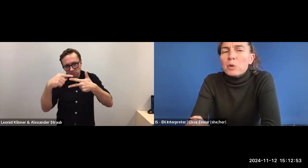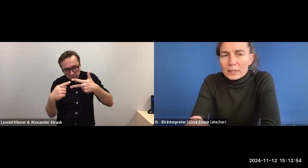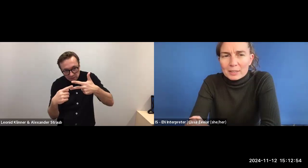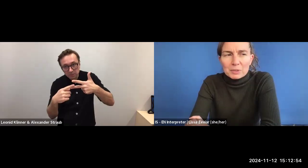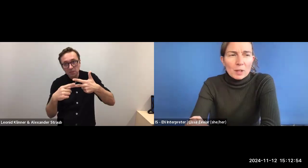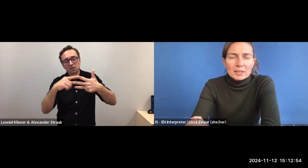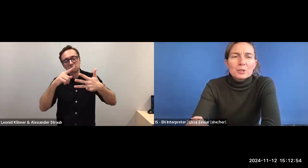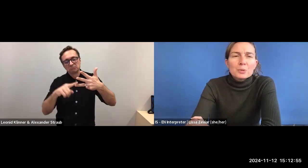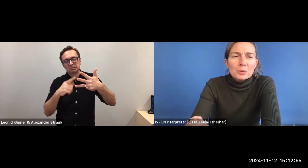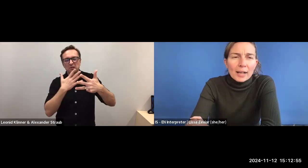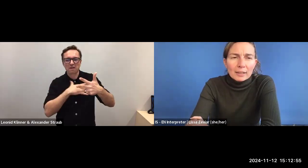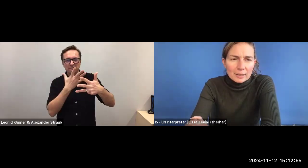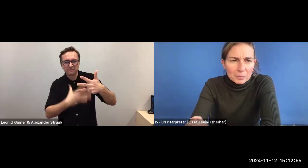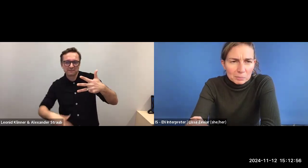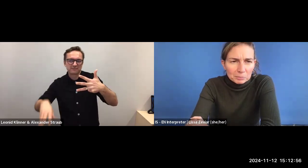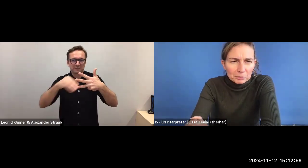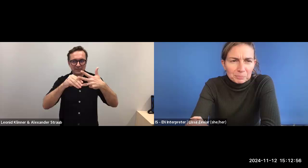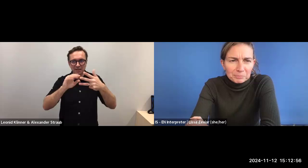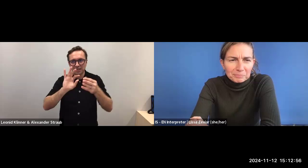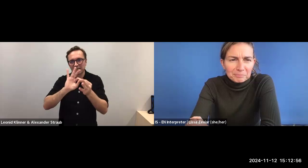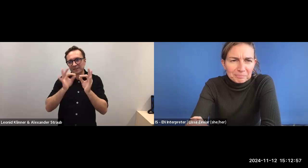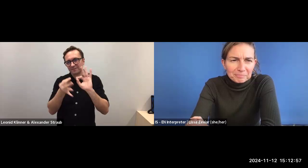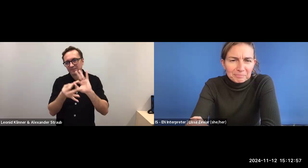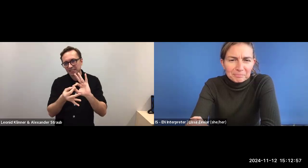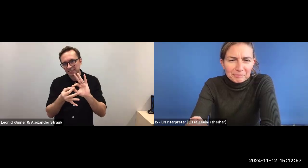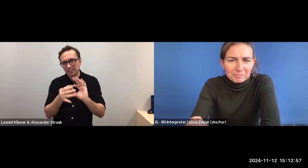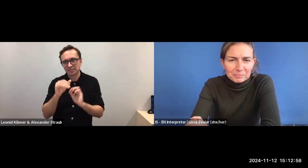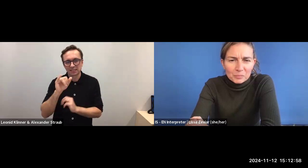like key points that we wanted to highlight.